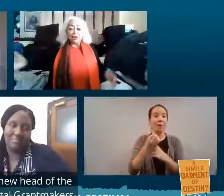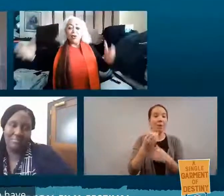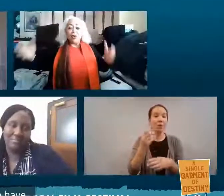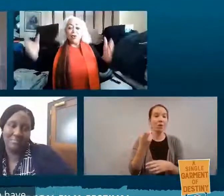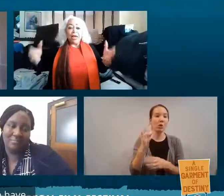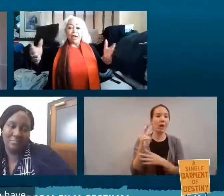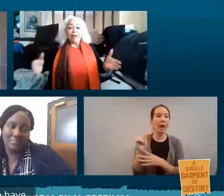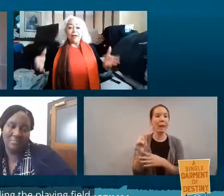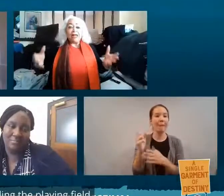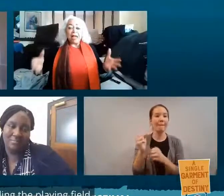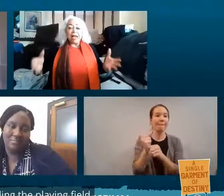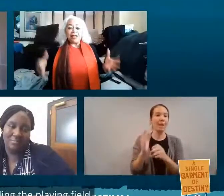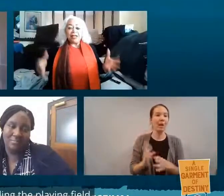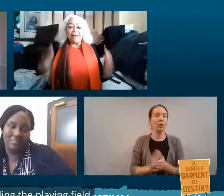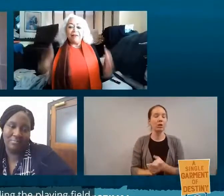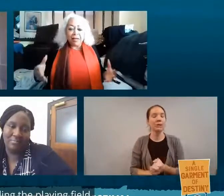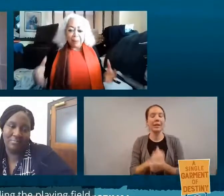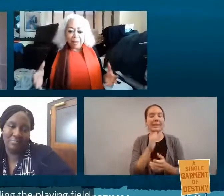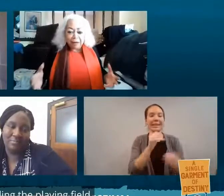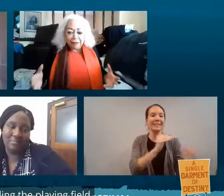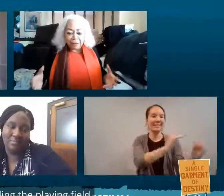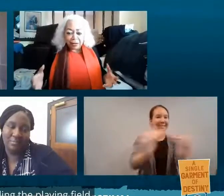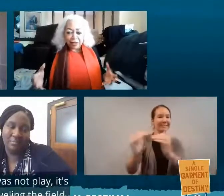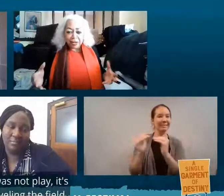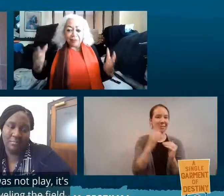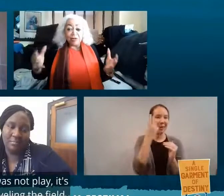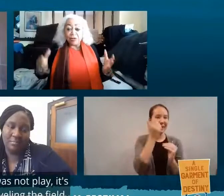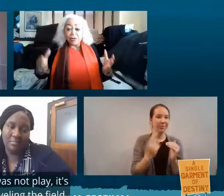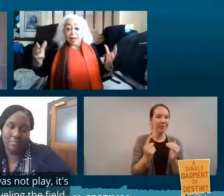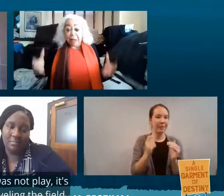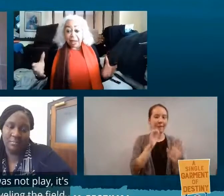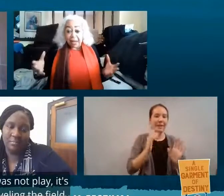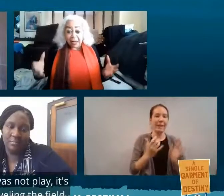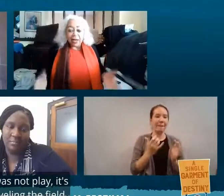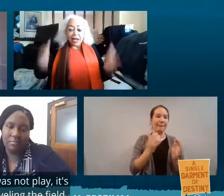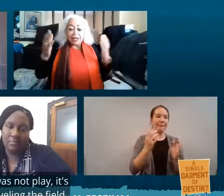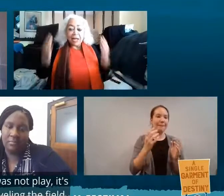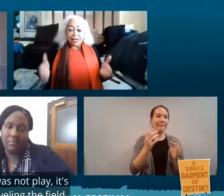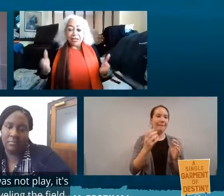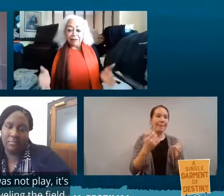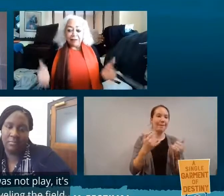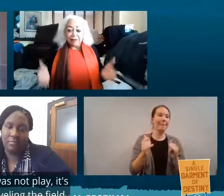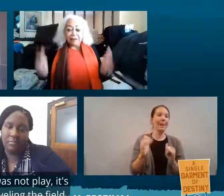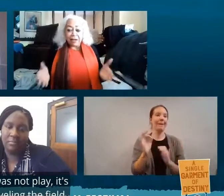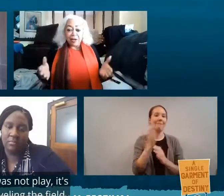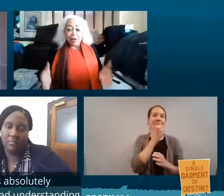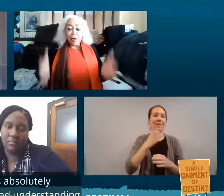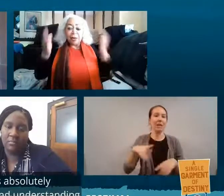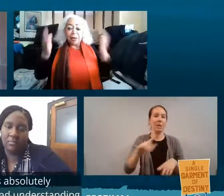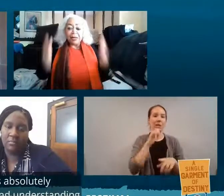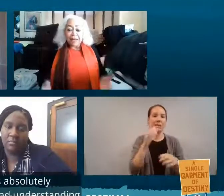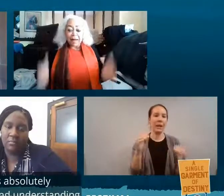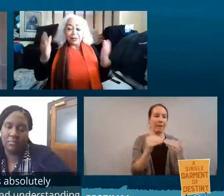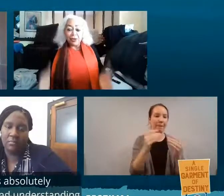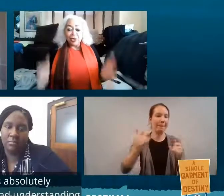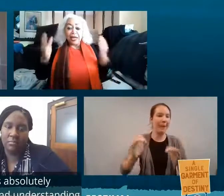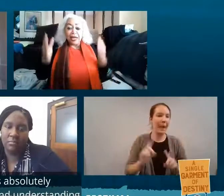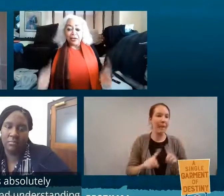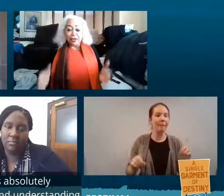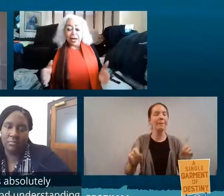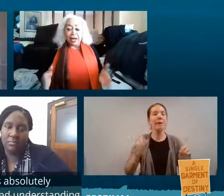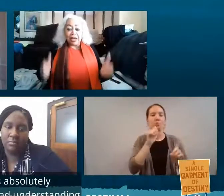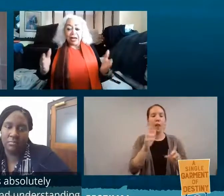makers. It's not just leveling the playing field. First of all, it's not play. It's not just leveling the field, but is